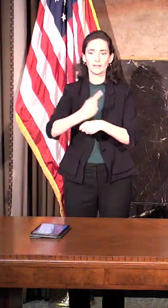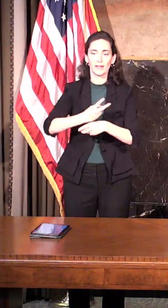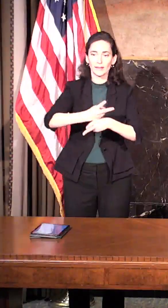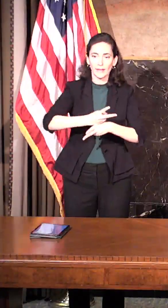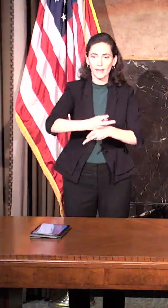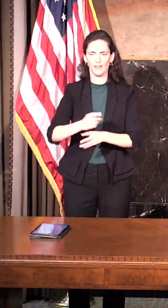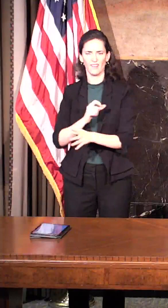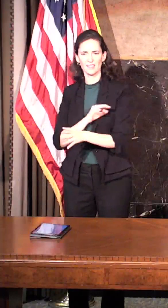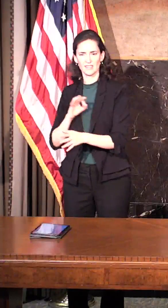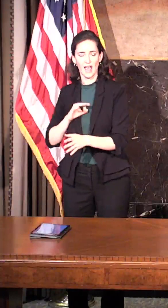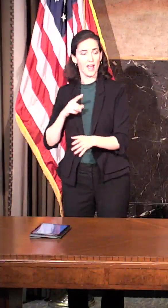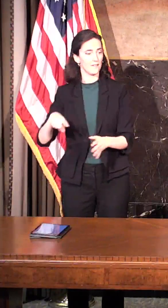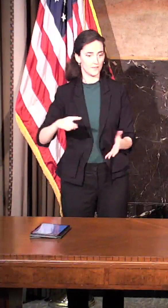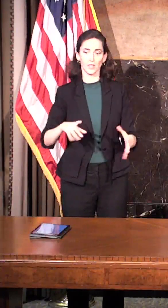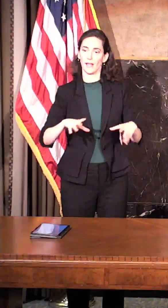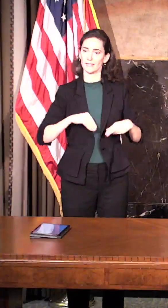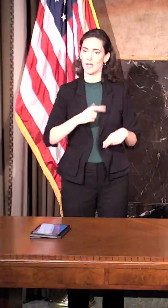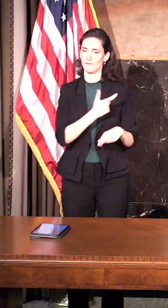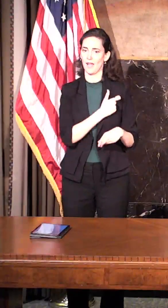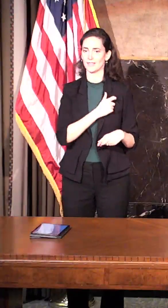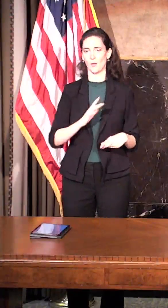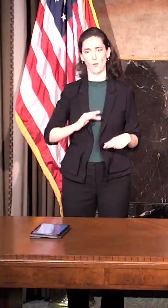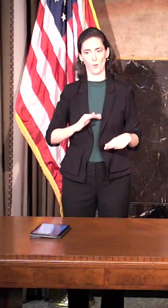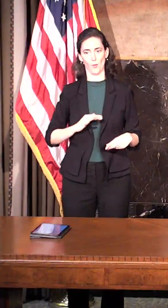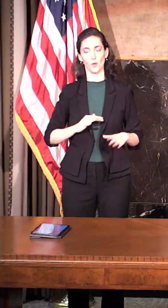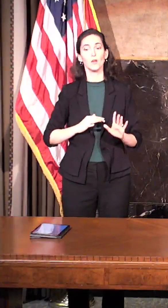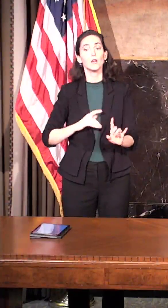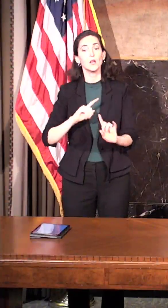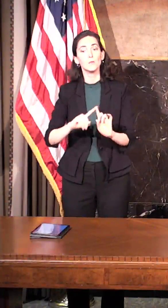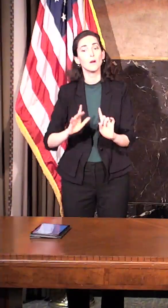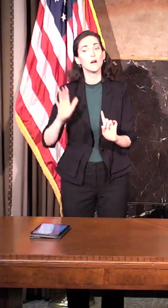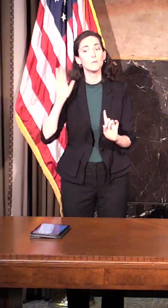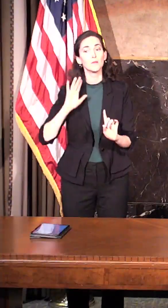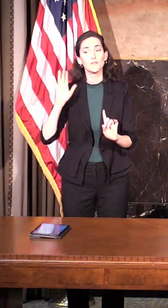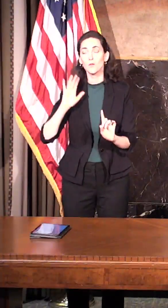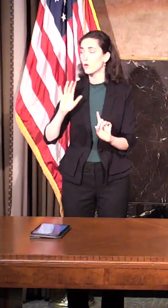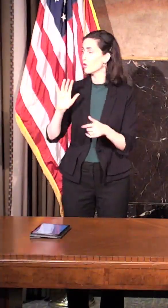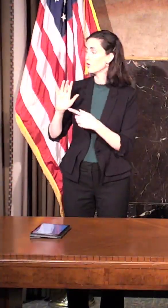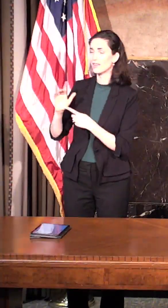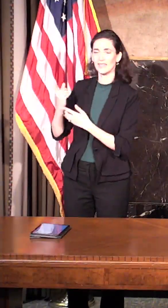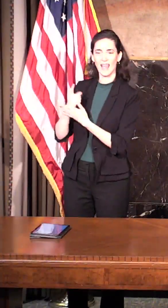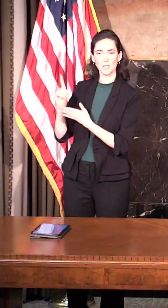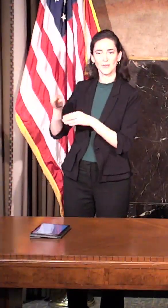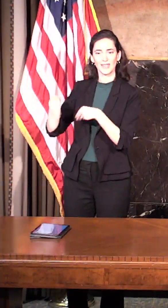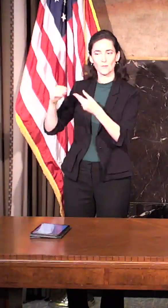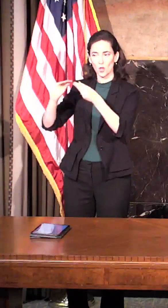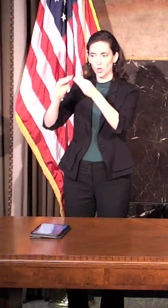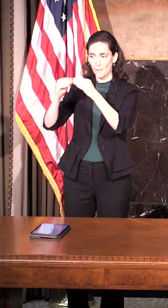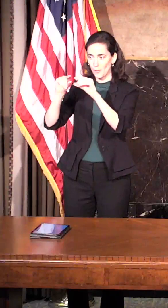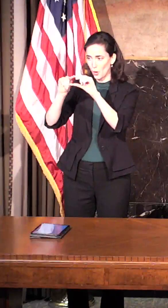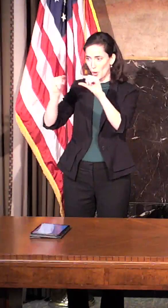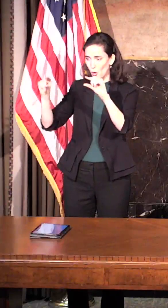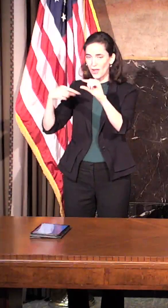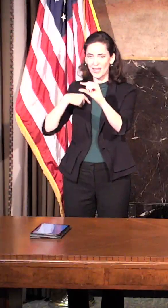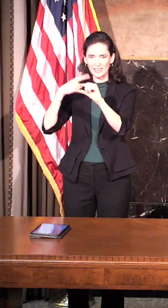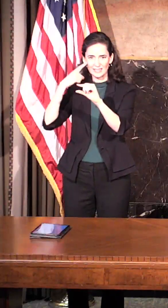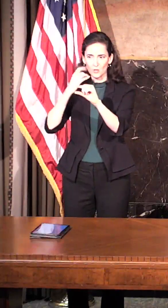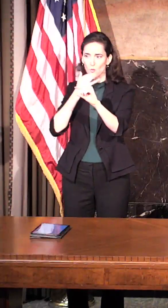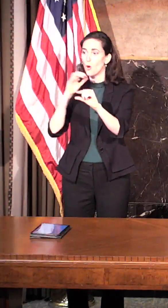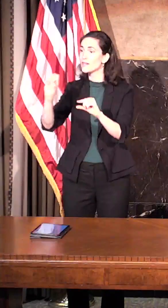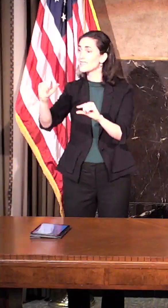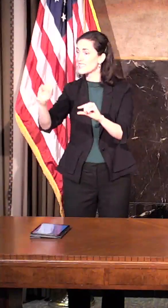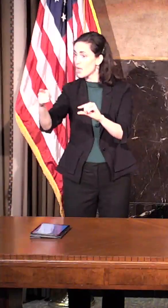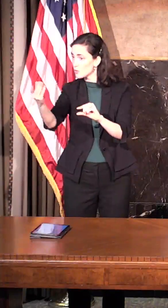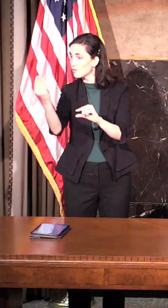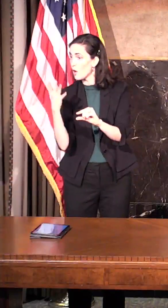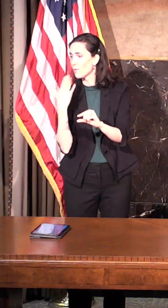is there, and that's really encouraging. I want to make one correction from a number we gave the other week, and Sam, I think you brought this up, so thank you for